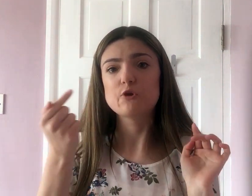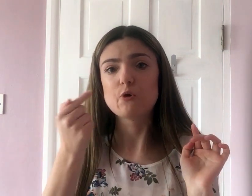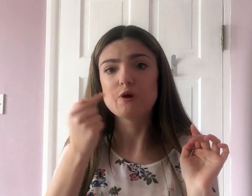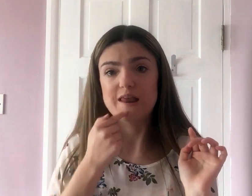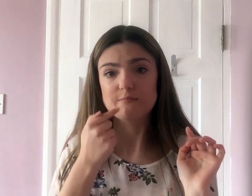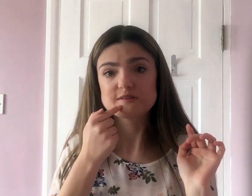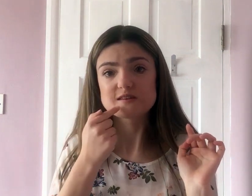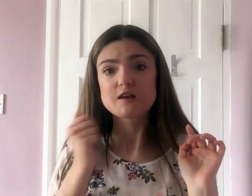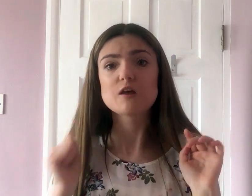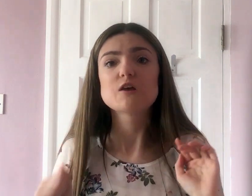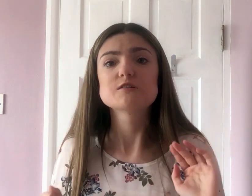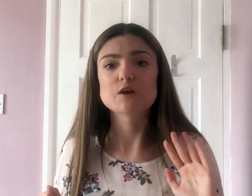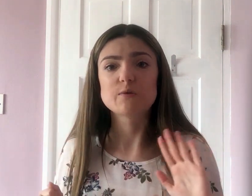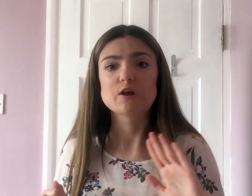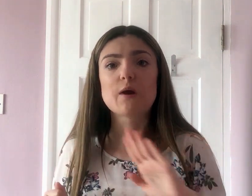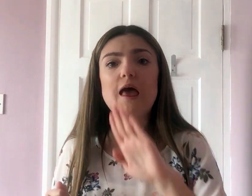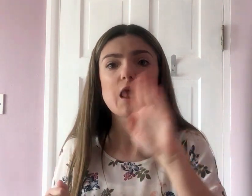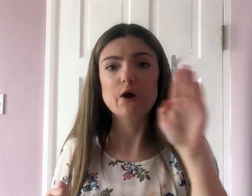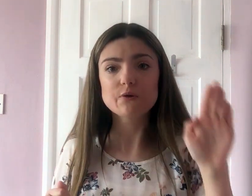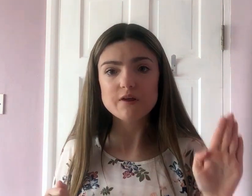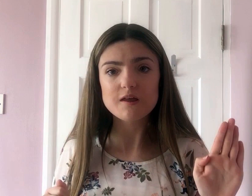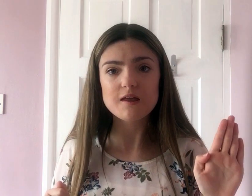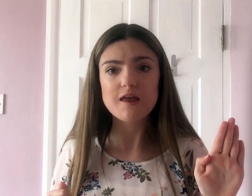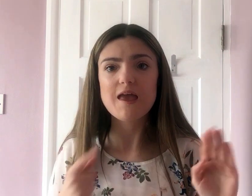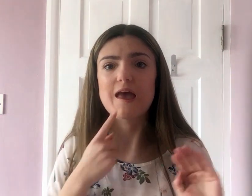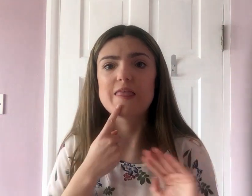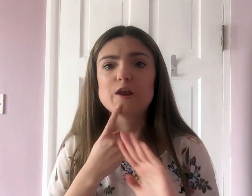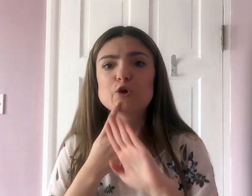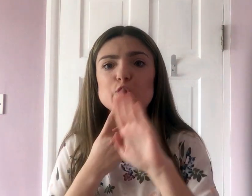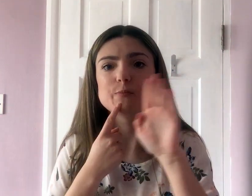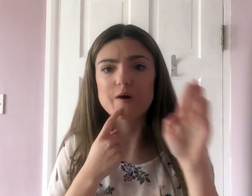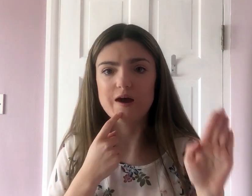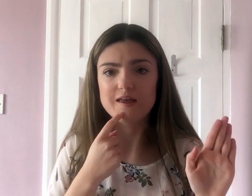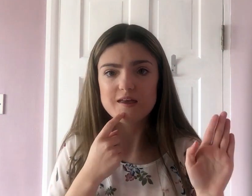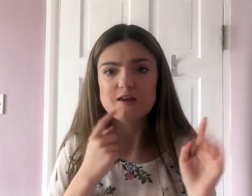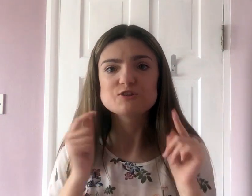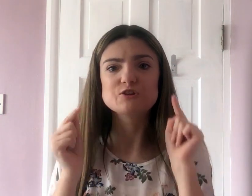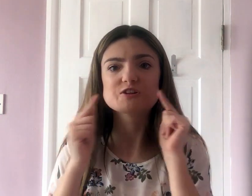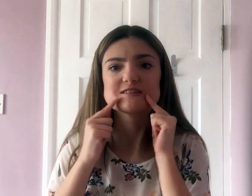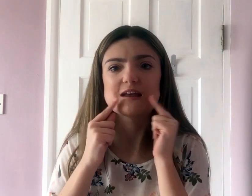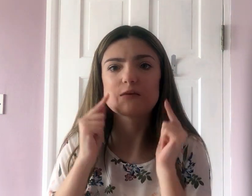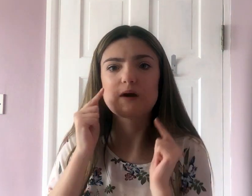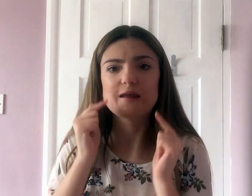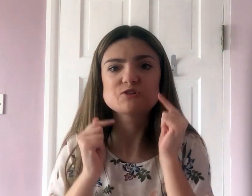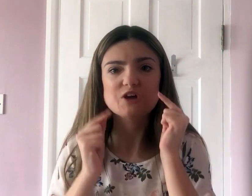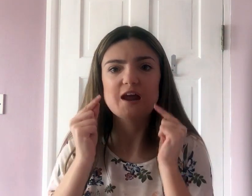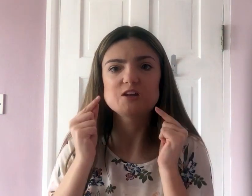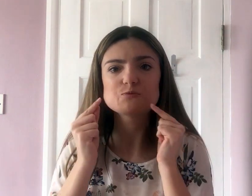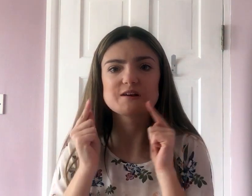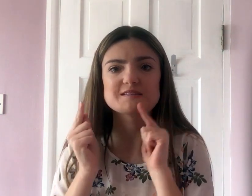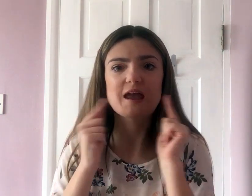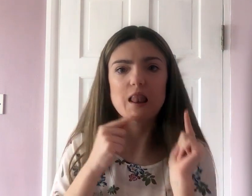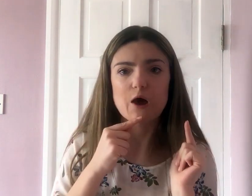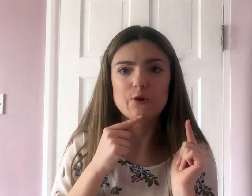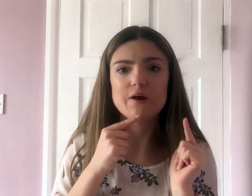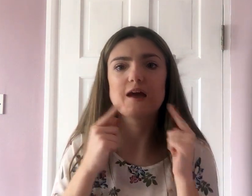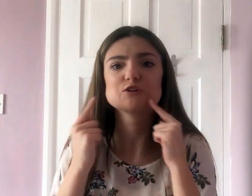your lips. So when you go hello and then goodbye. So you can see that my lips change when I say hello and